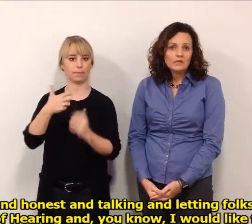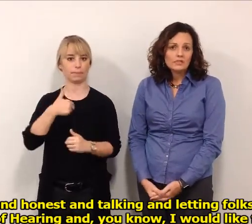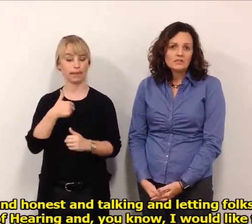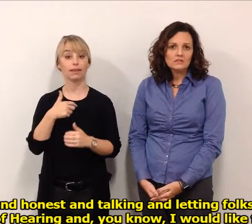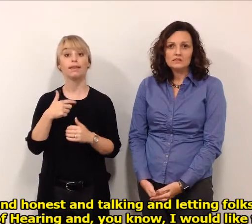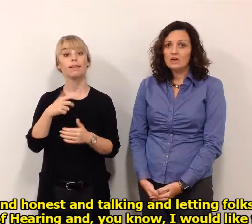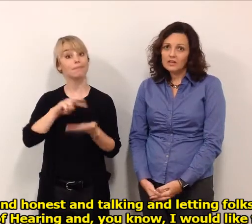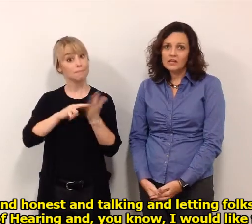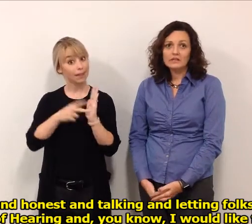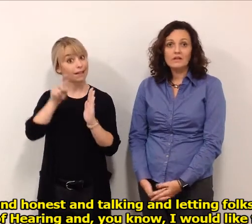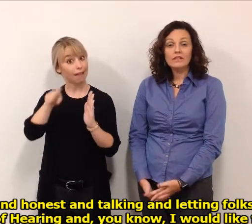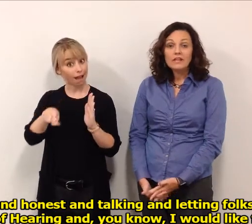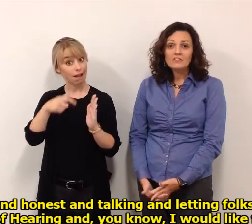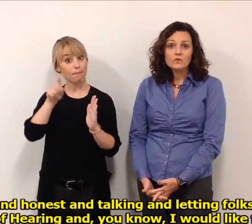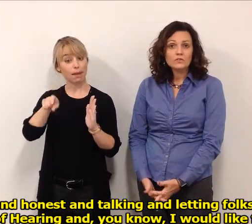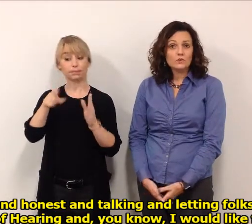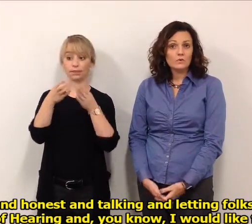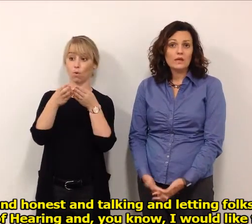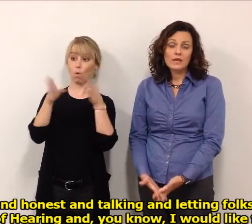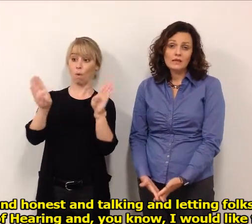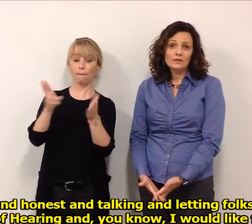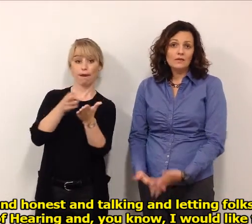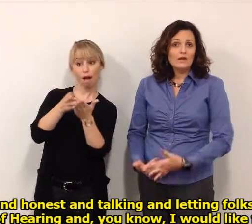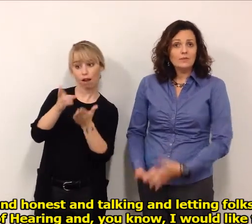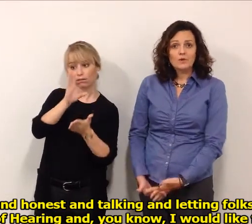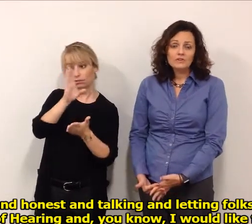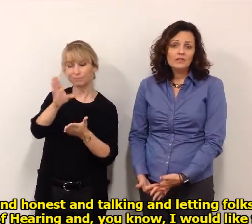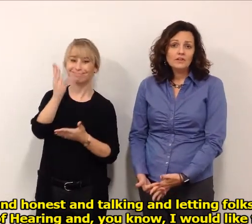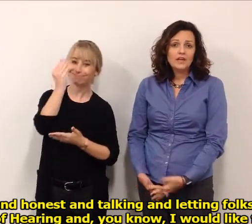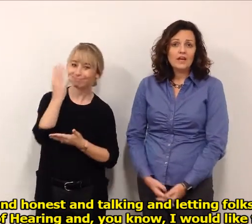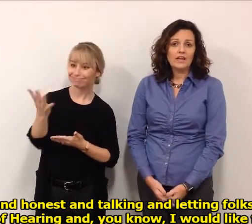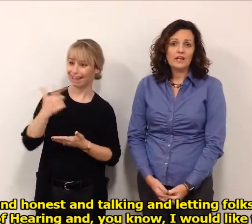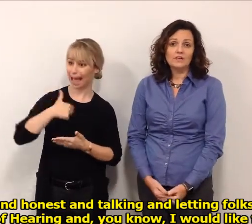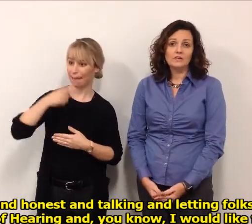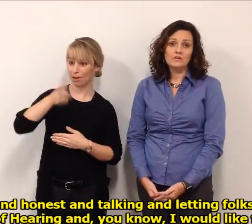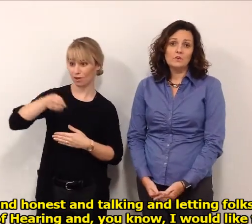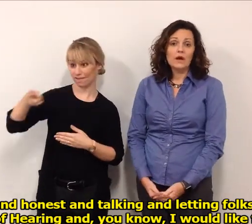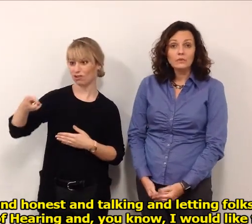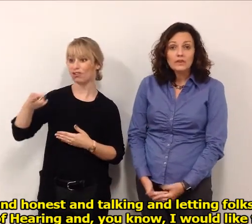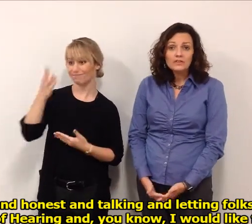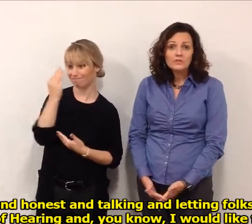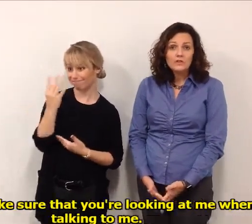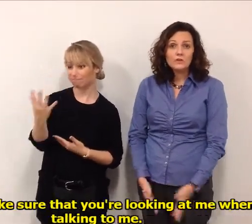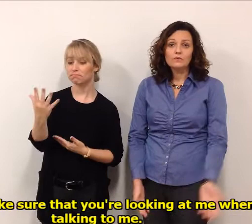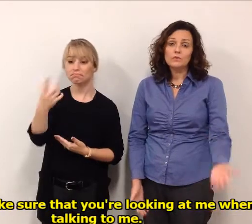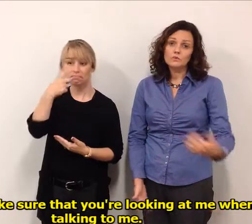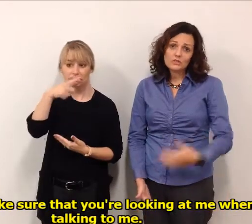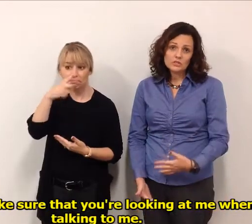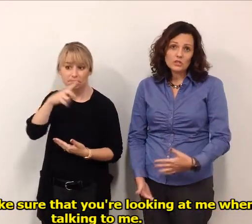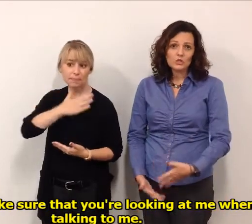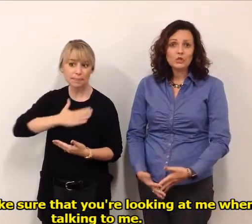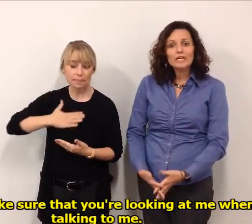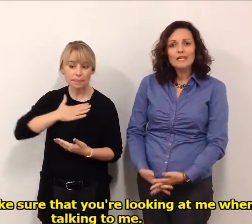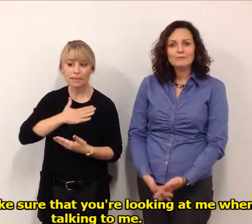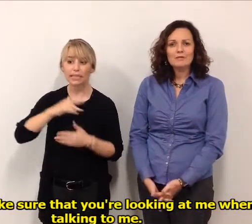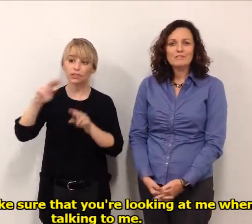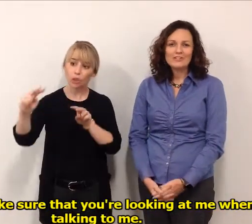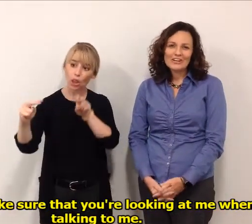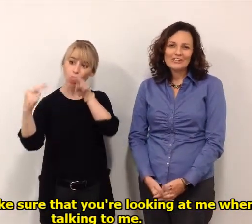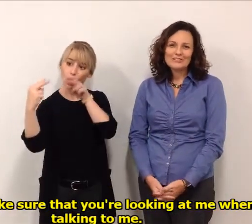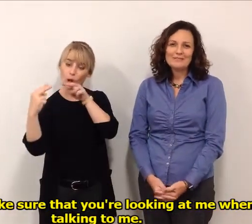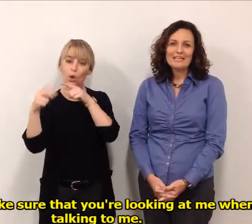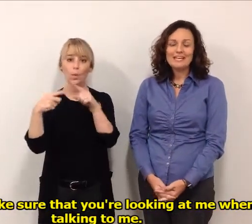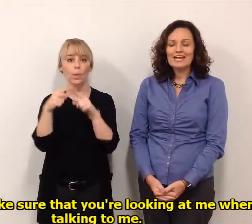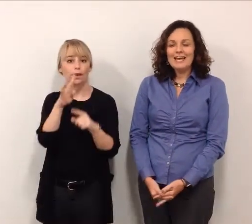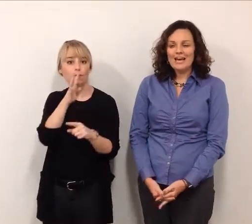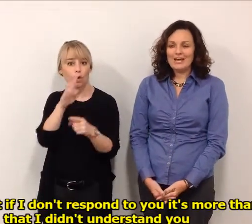open and honest and talking and letting folks know, hey, I'm hard of hearing, and I would like for you, if you could make sure that you're looking at me when you're